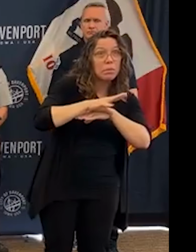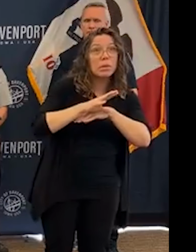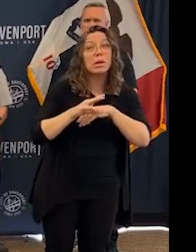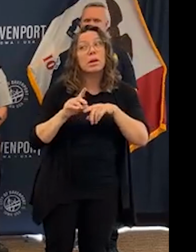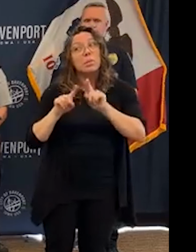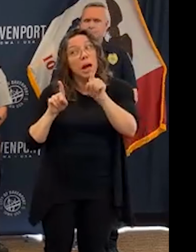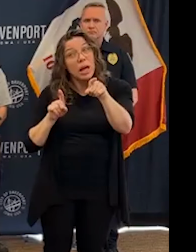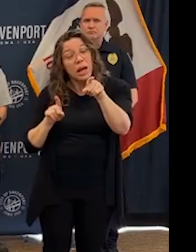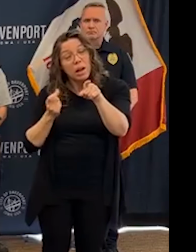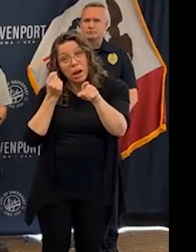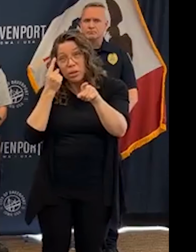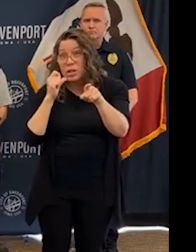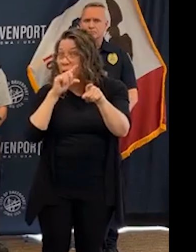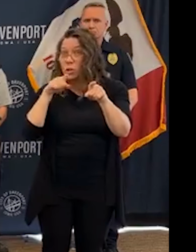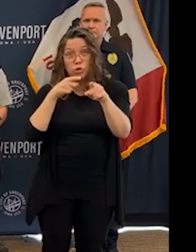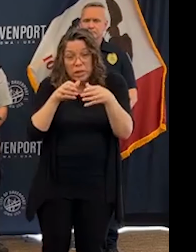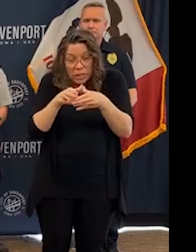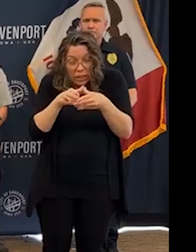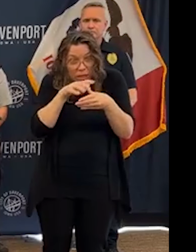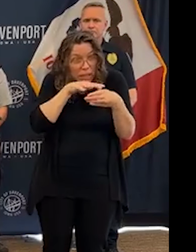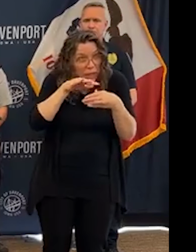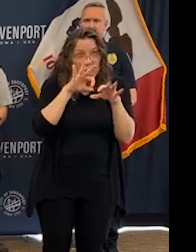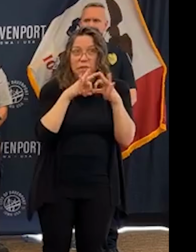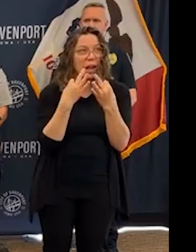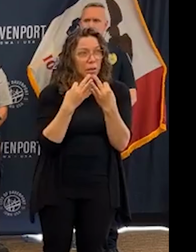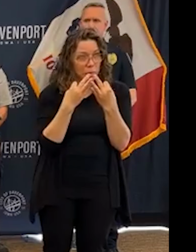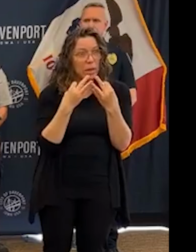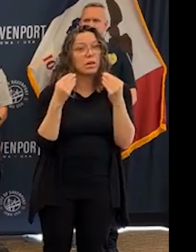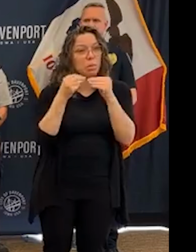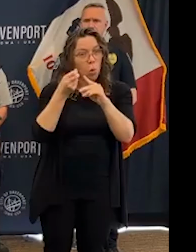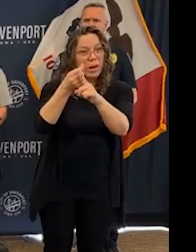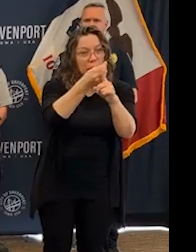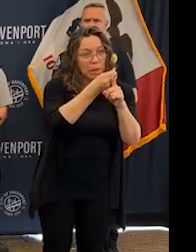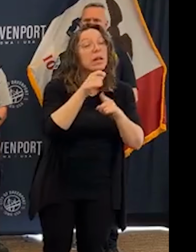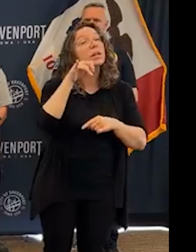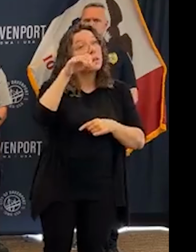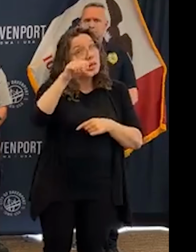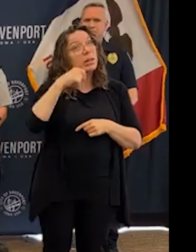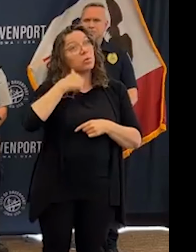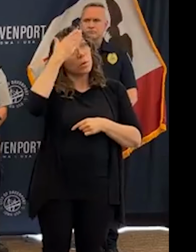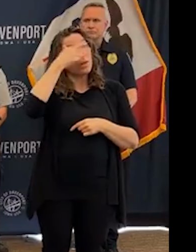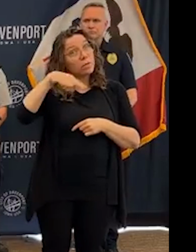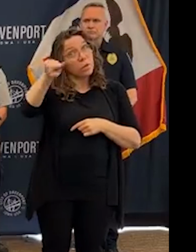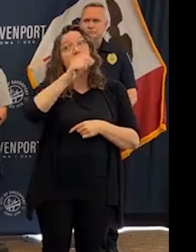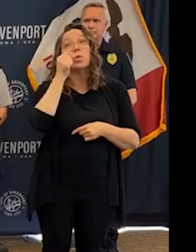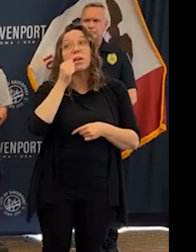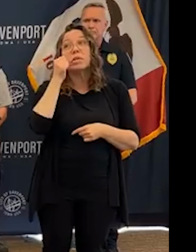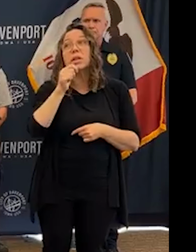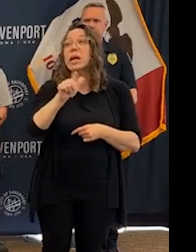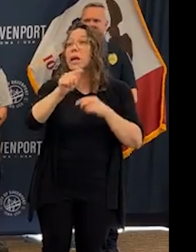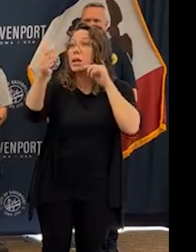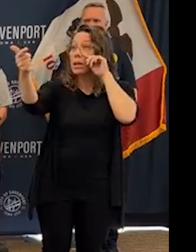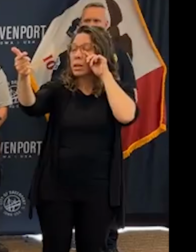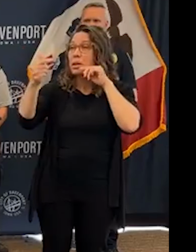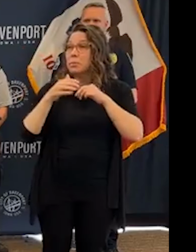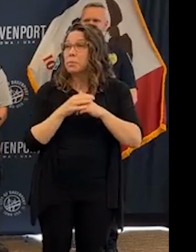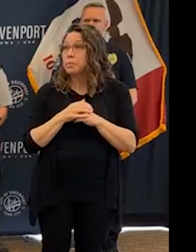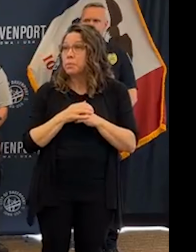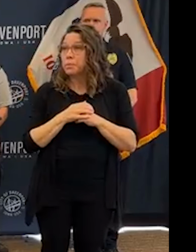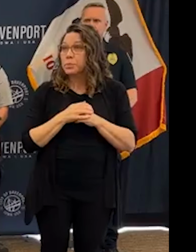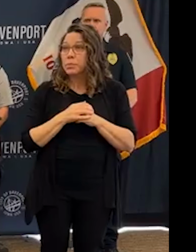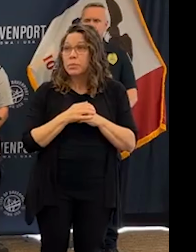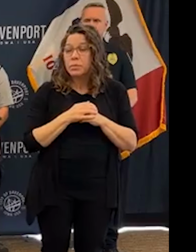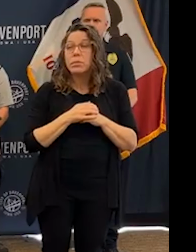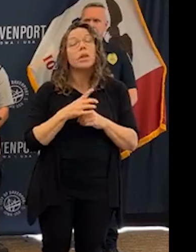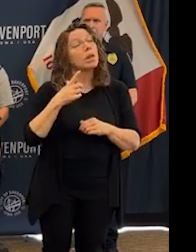impacted. I'm fully aware, and we're in front of you every day. Ma'am. We've spoken to some businesses and residents